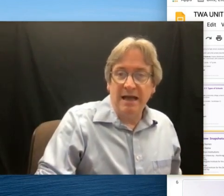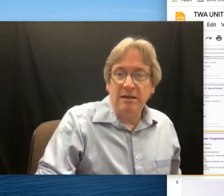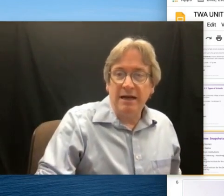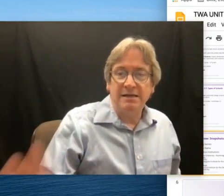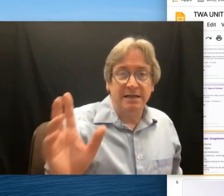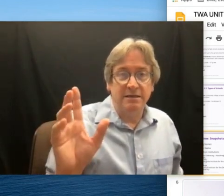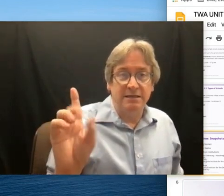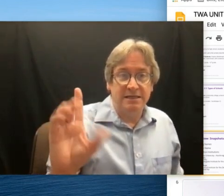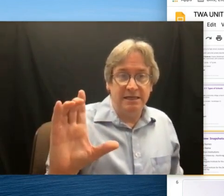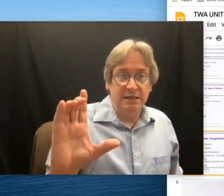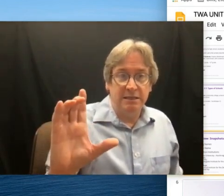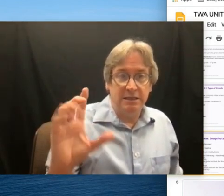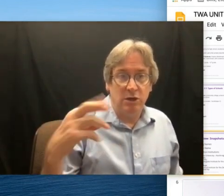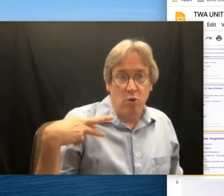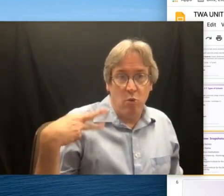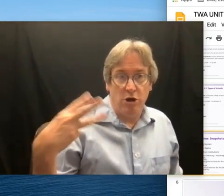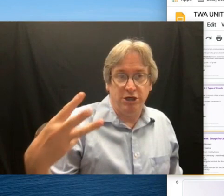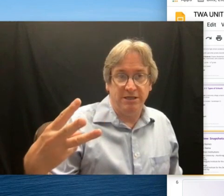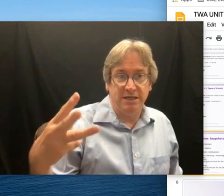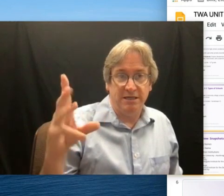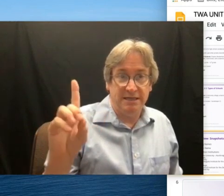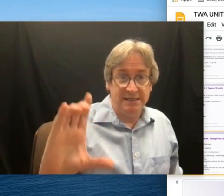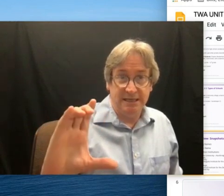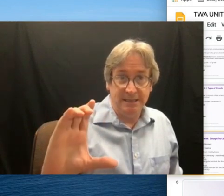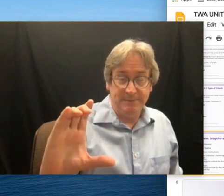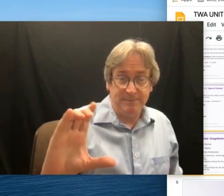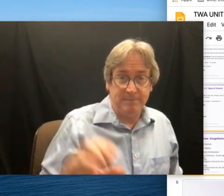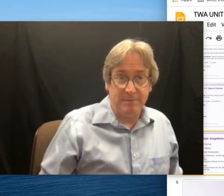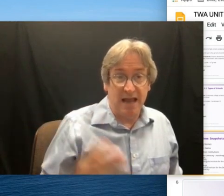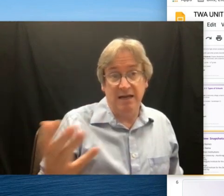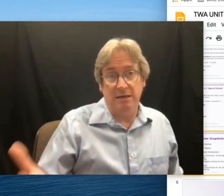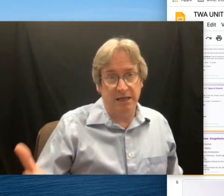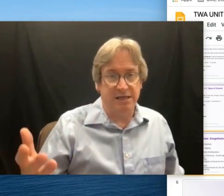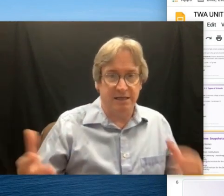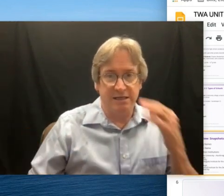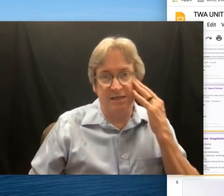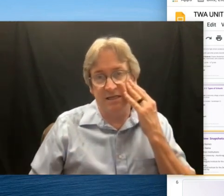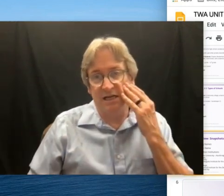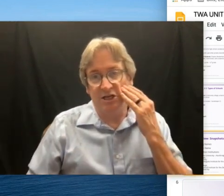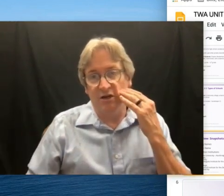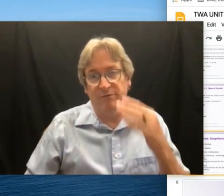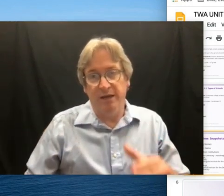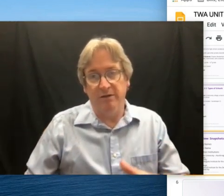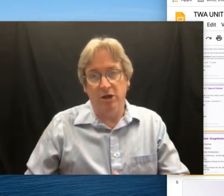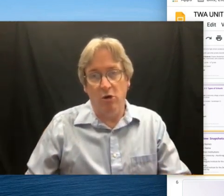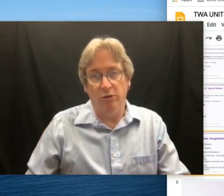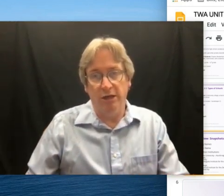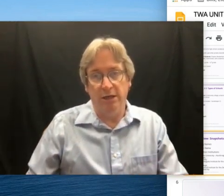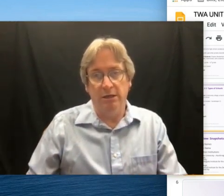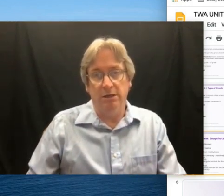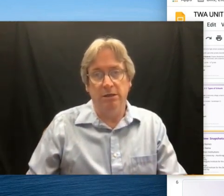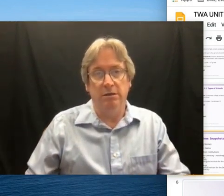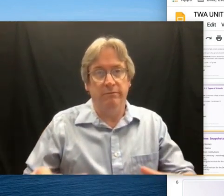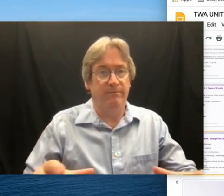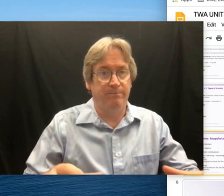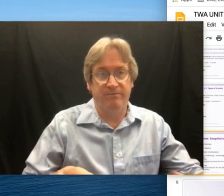And Gallaudet is in D.C., Washington, D.C., and it's got this distinction of being the